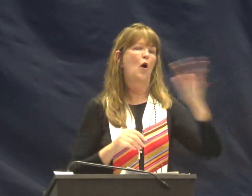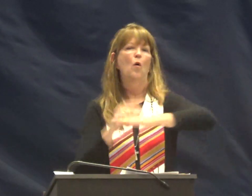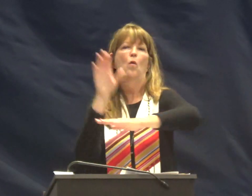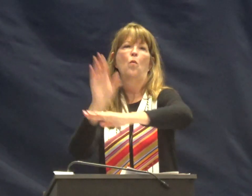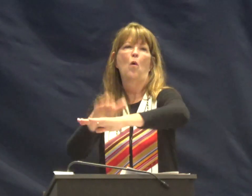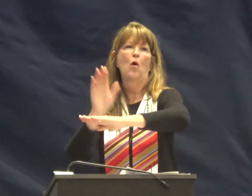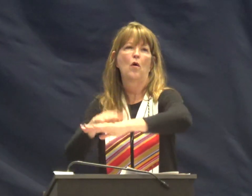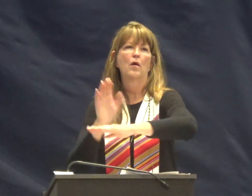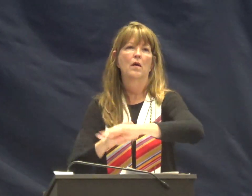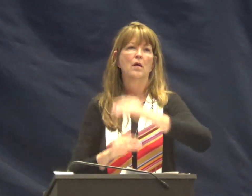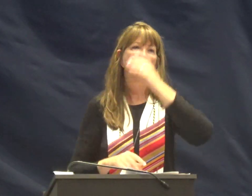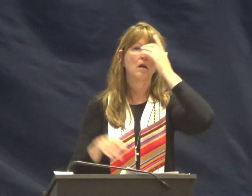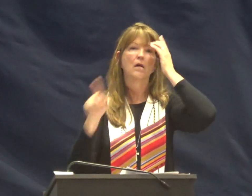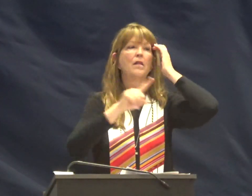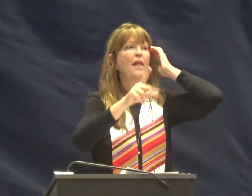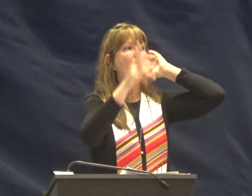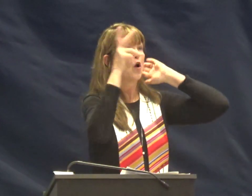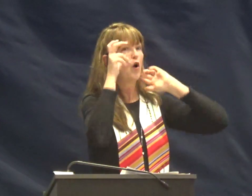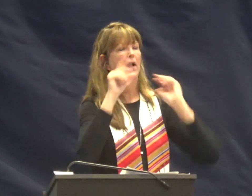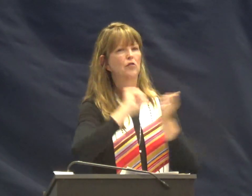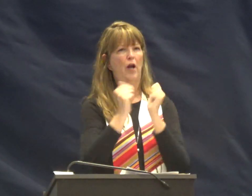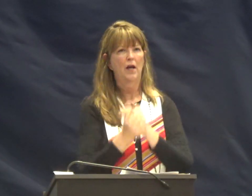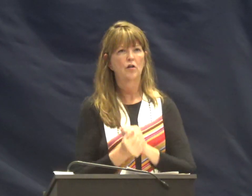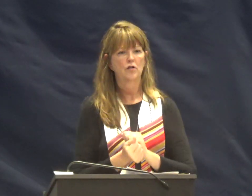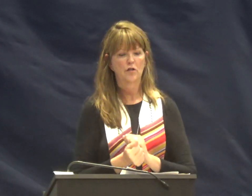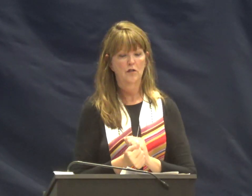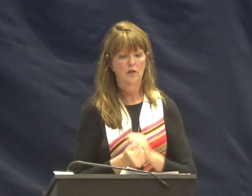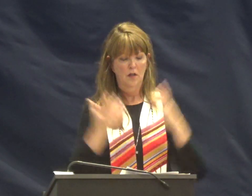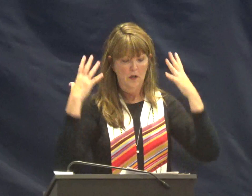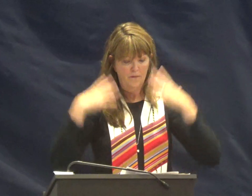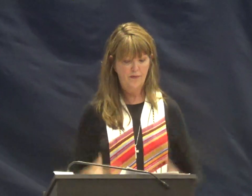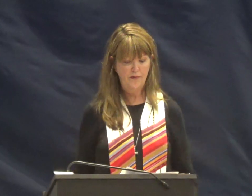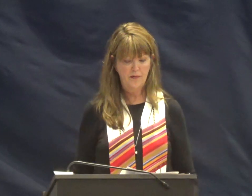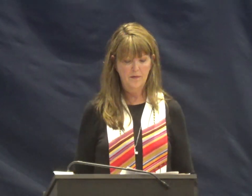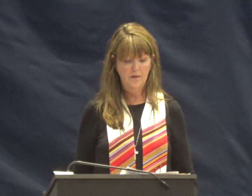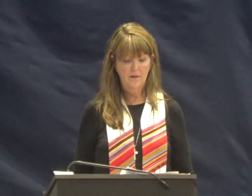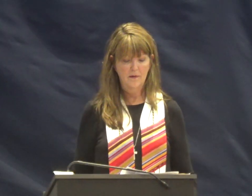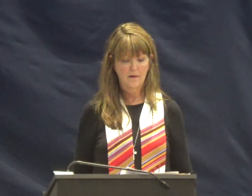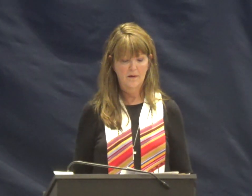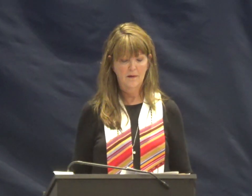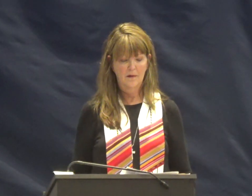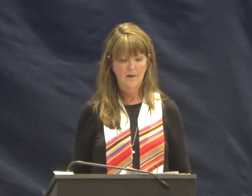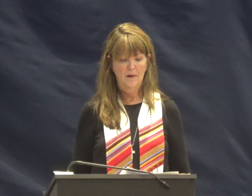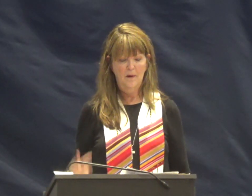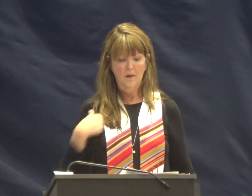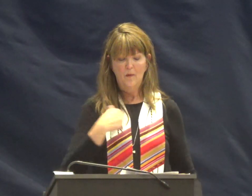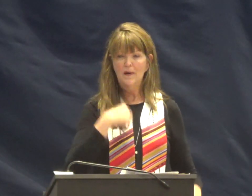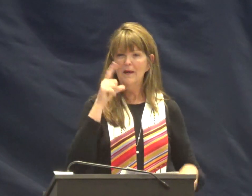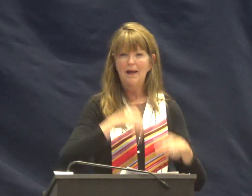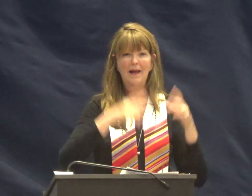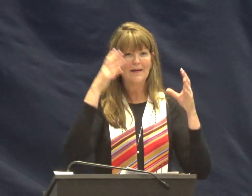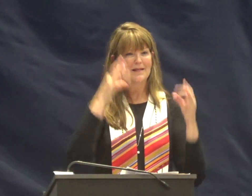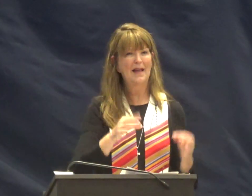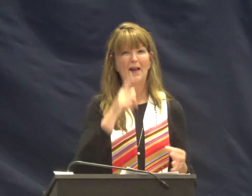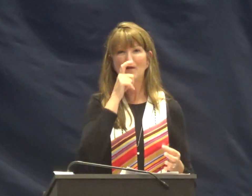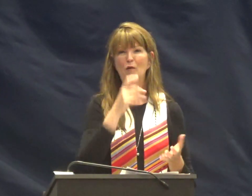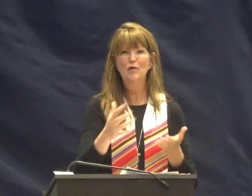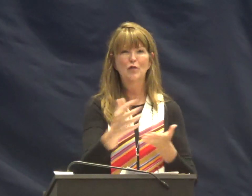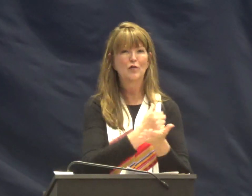absolutely barbaric. God sent Jonah to warn them, and once they heard the warning, they changed, they put